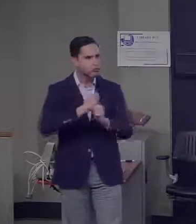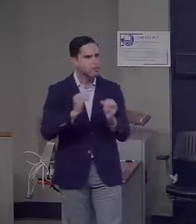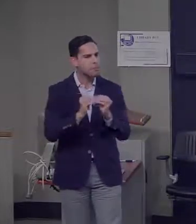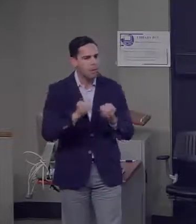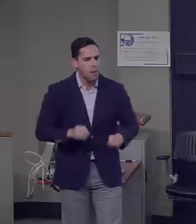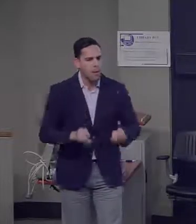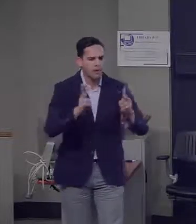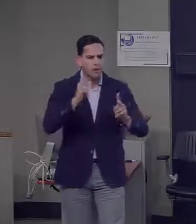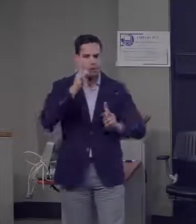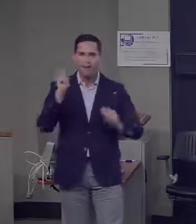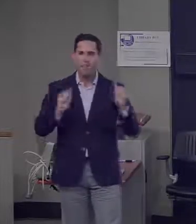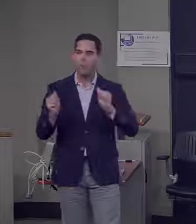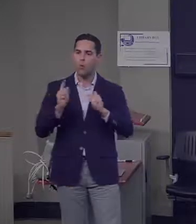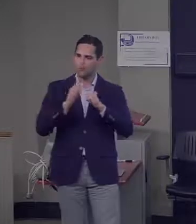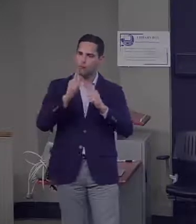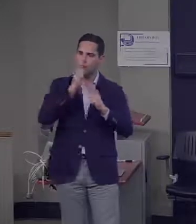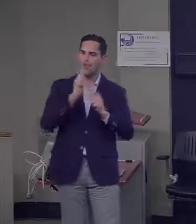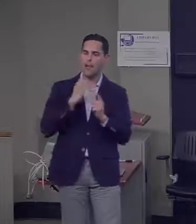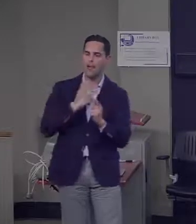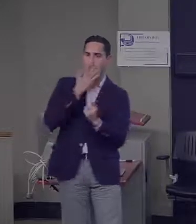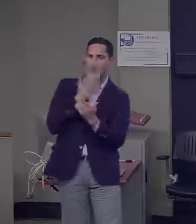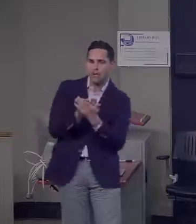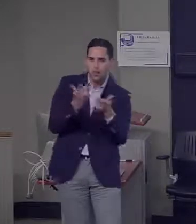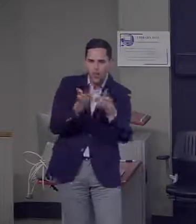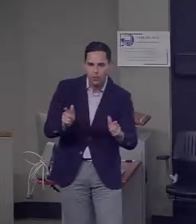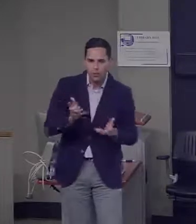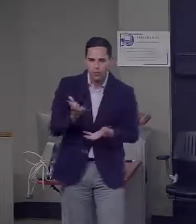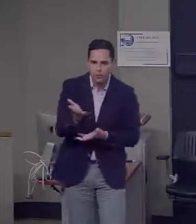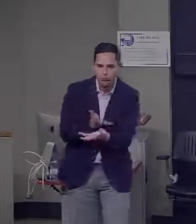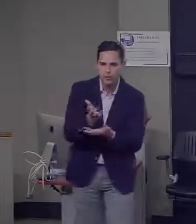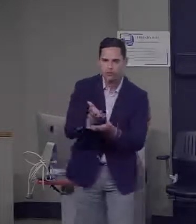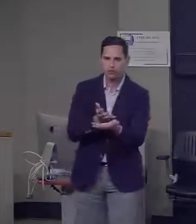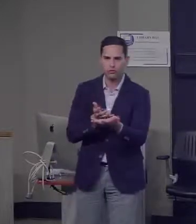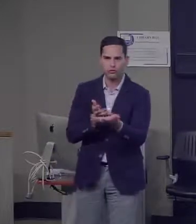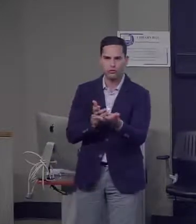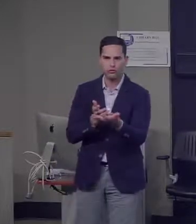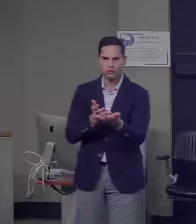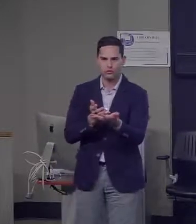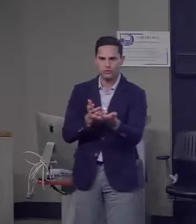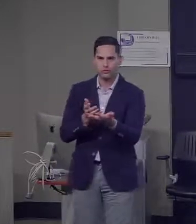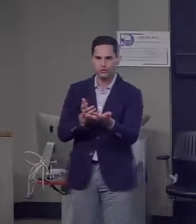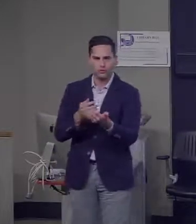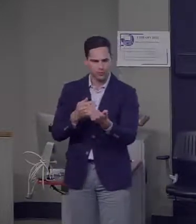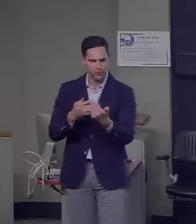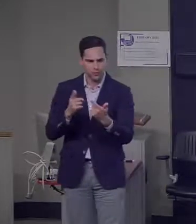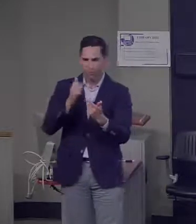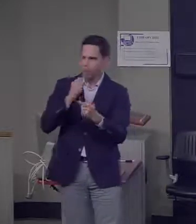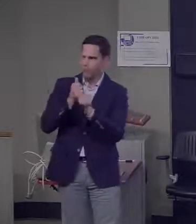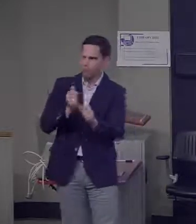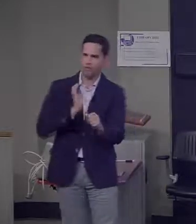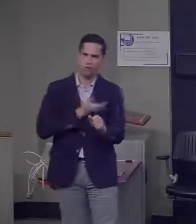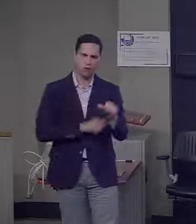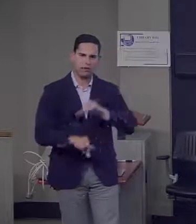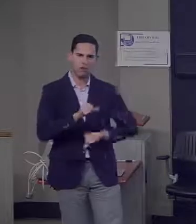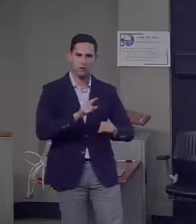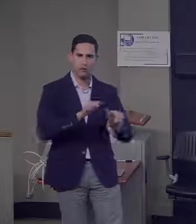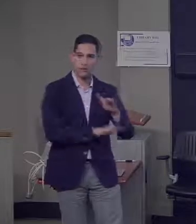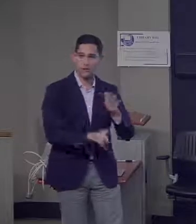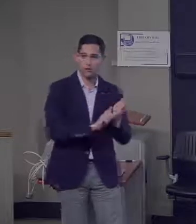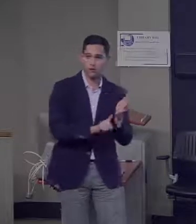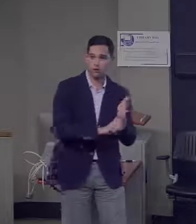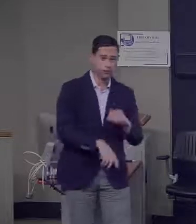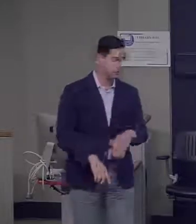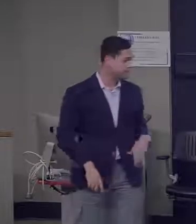that special kind of interaction that is consistent with the sort of science that So we not just talk about asking today.